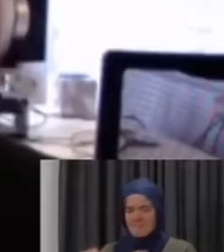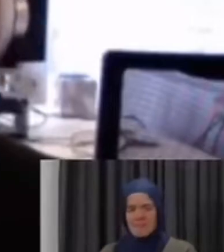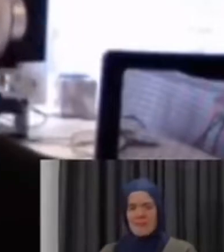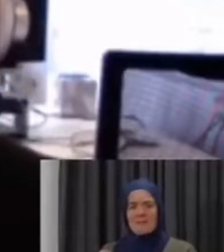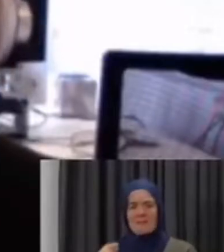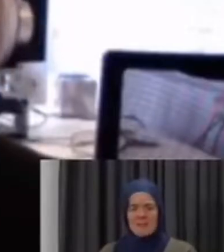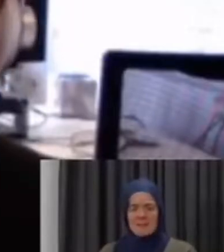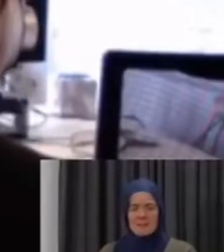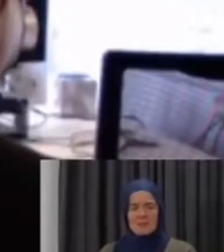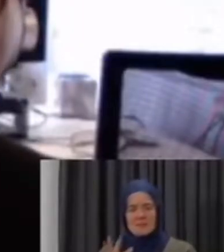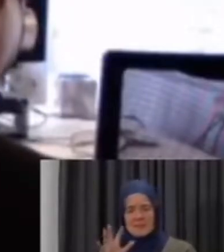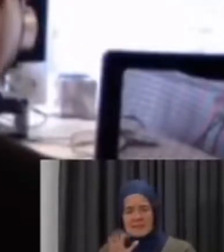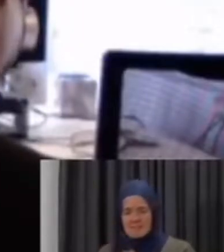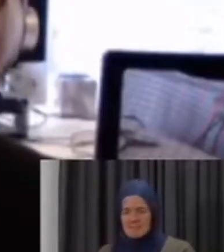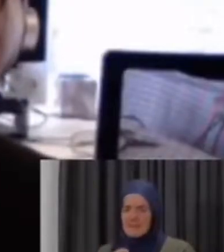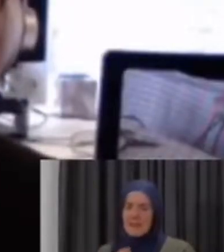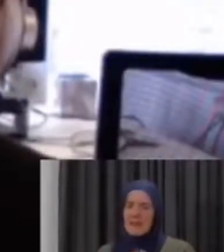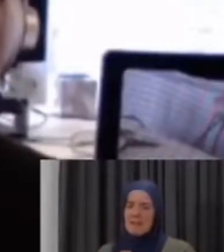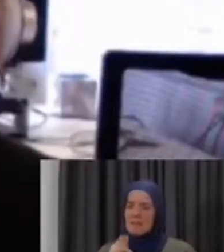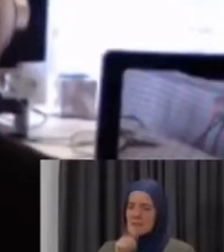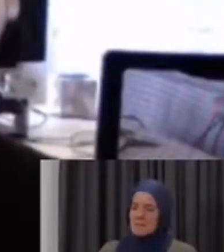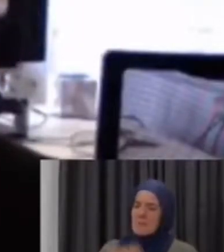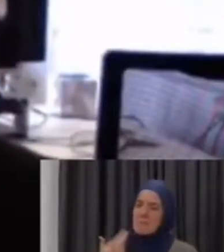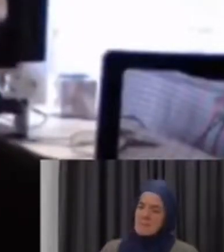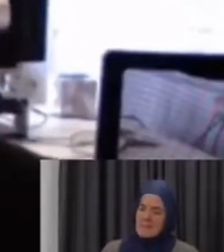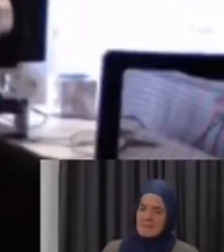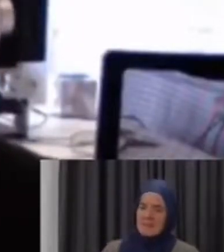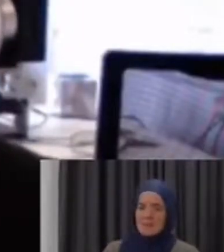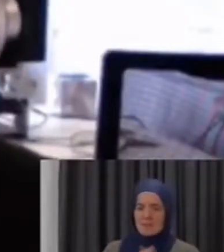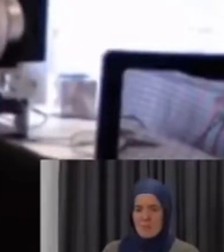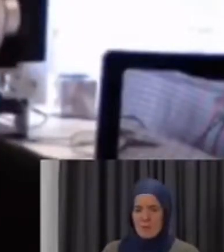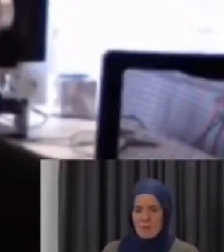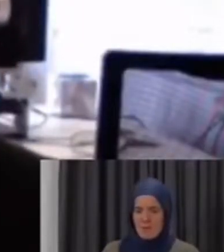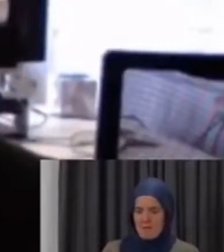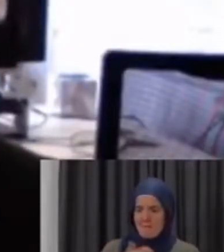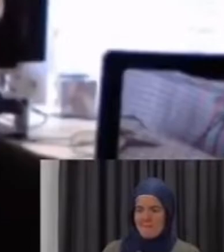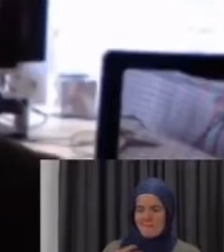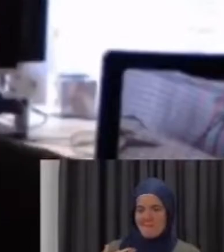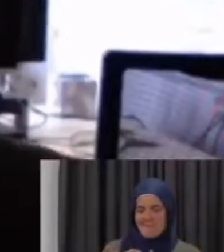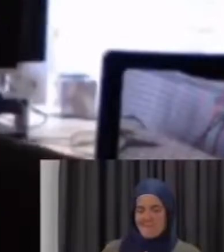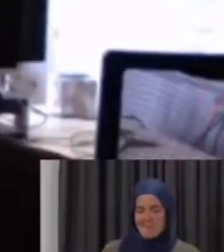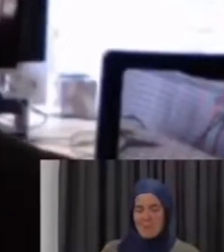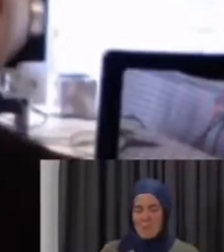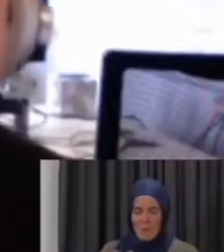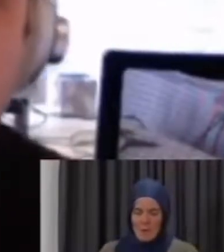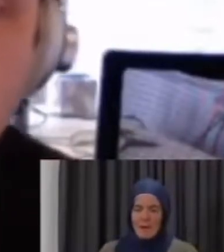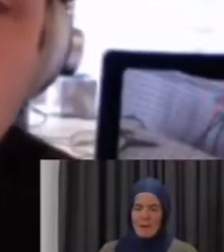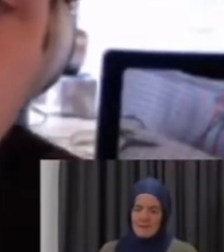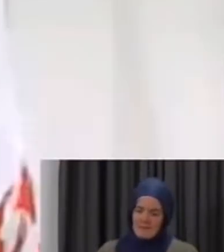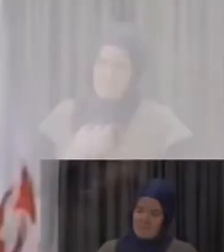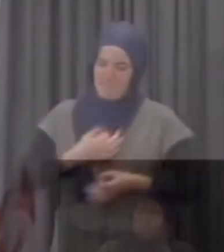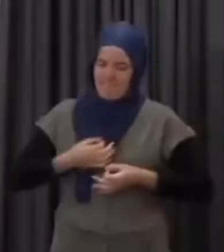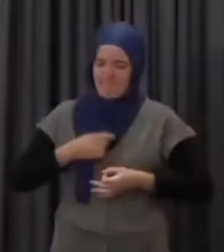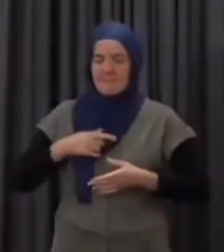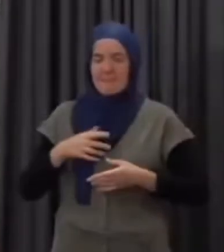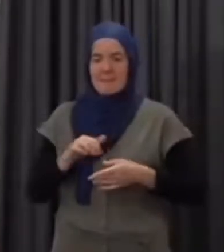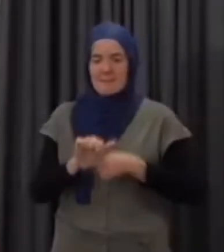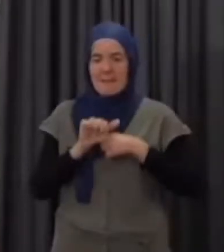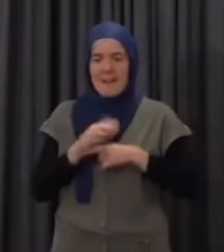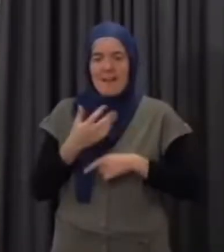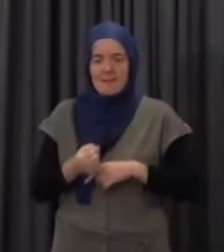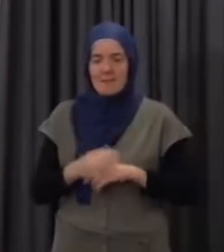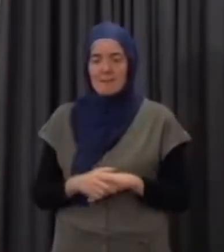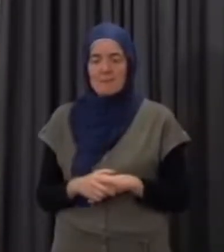instance, the UK government be acquiring those on our behalf? What can you tell us about those discussions if they've begun? Well, clearly the development